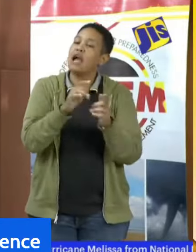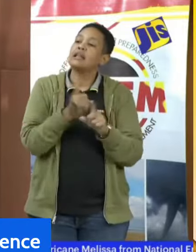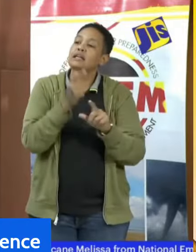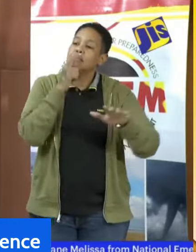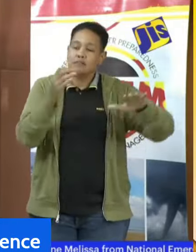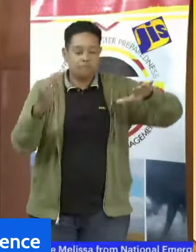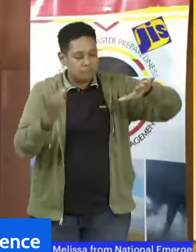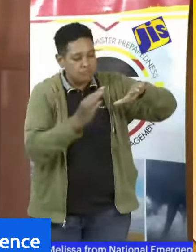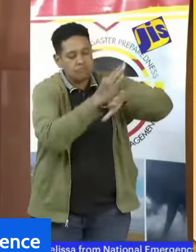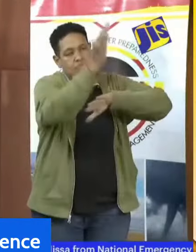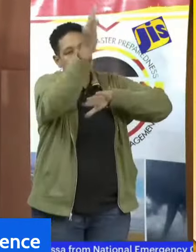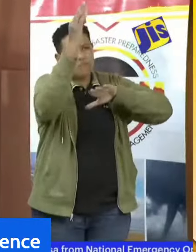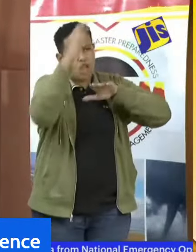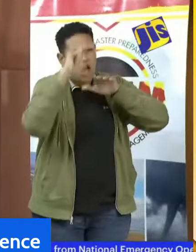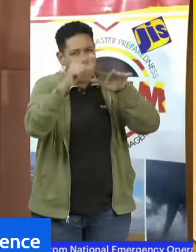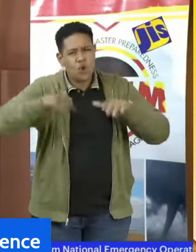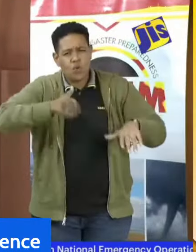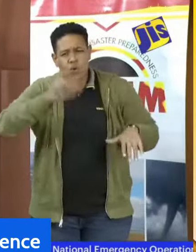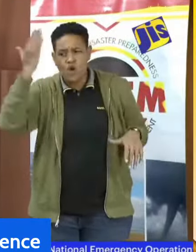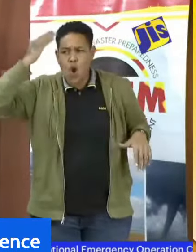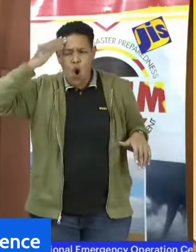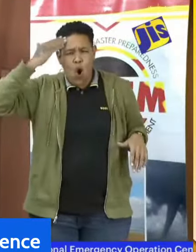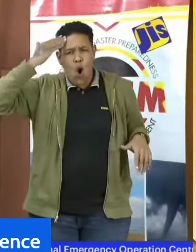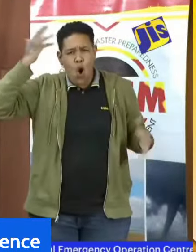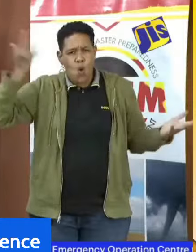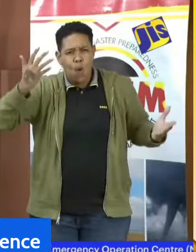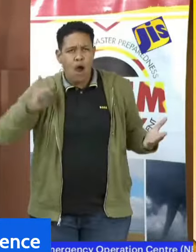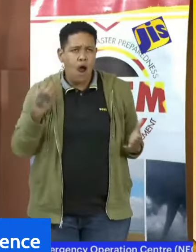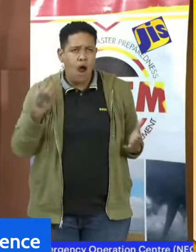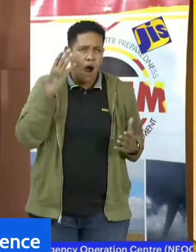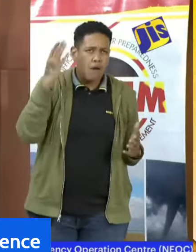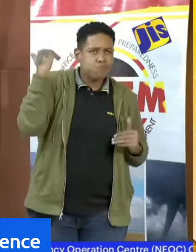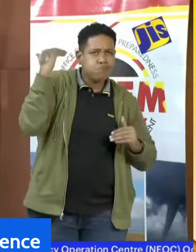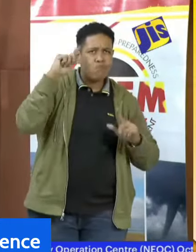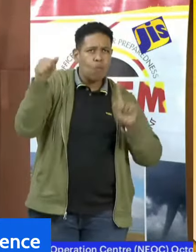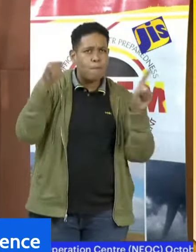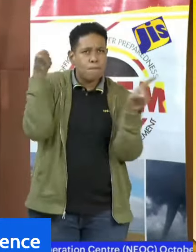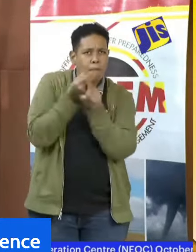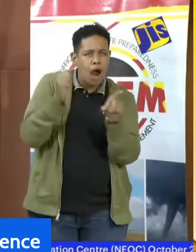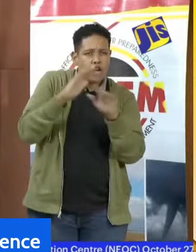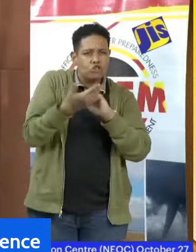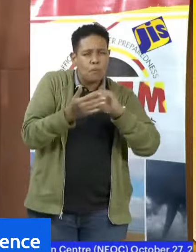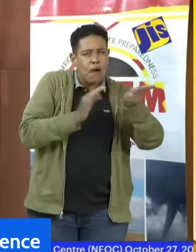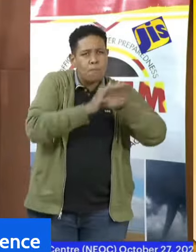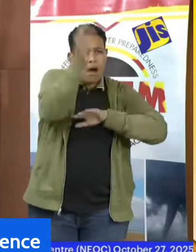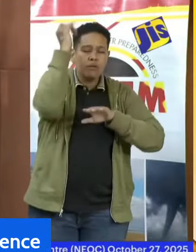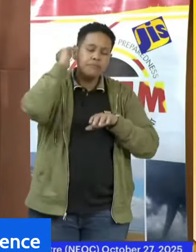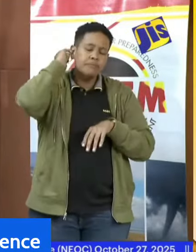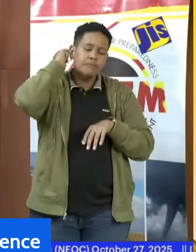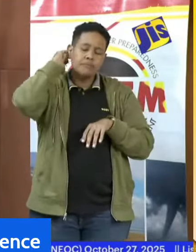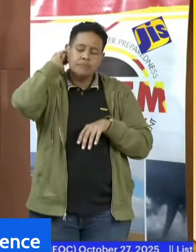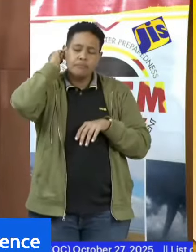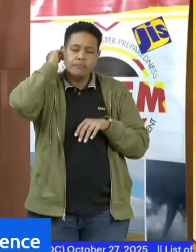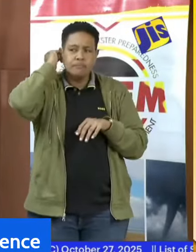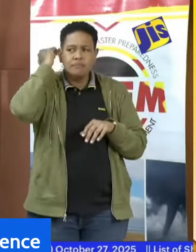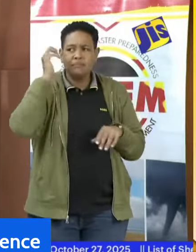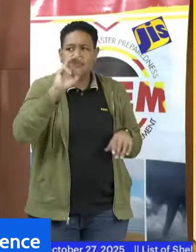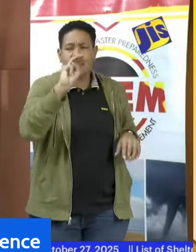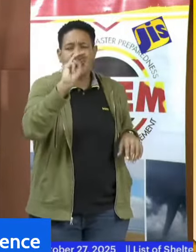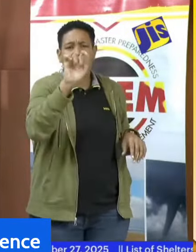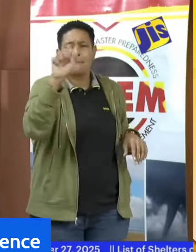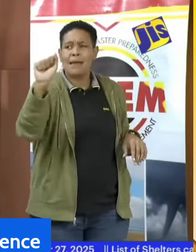path that this hurricane is taking, we know what to expect when it impacts Jamaica. But what's Melissa going to